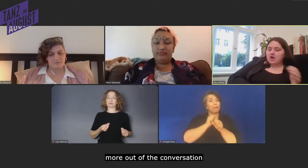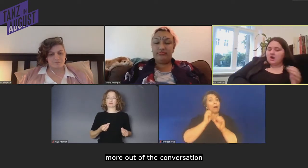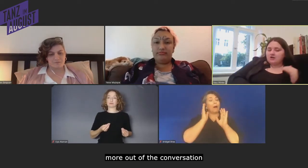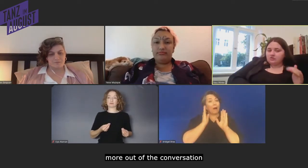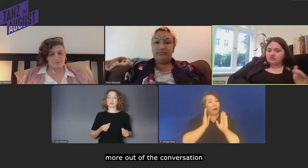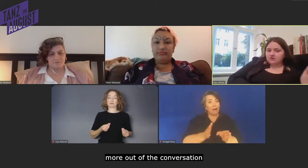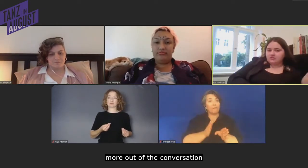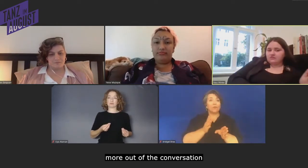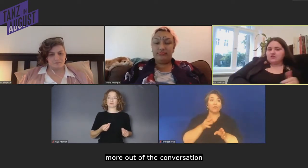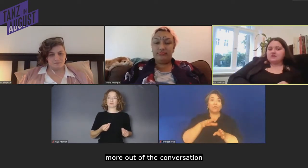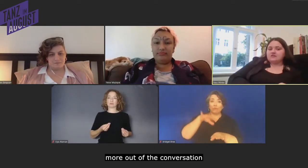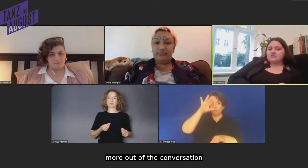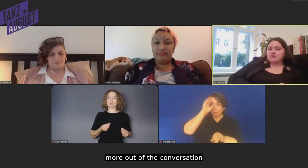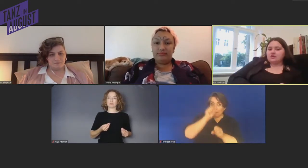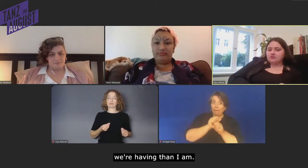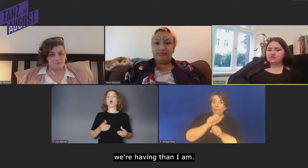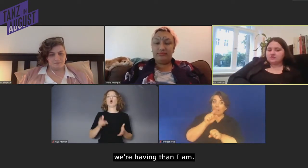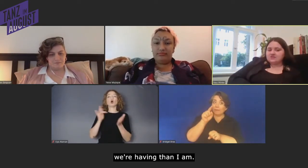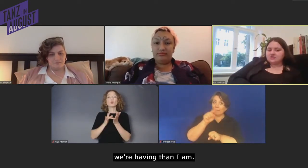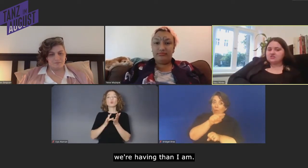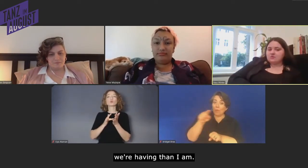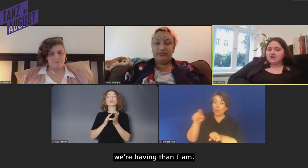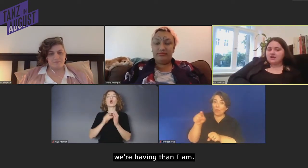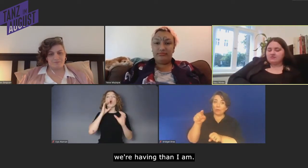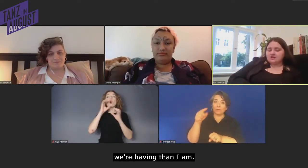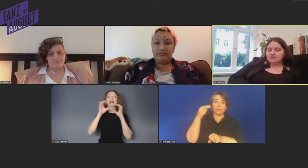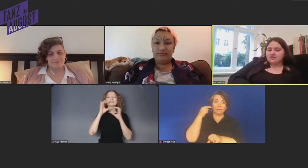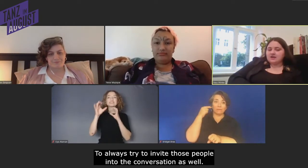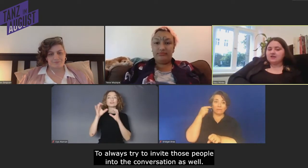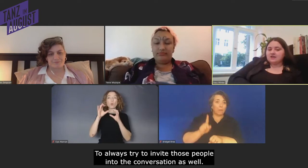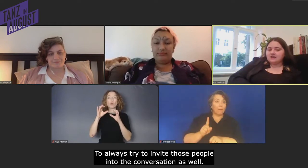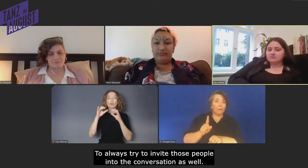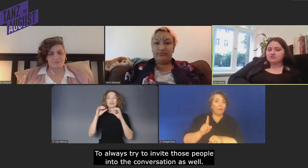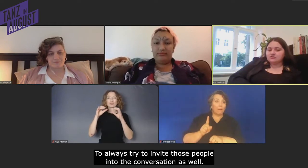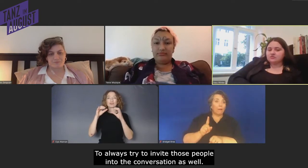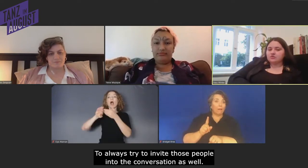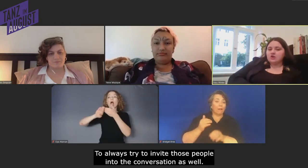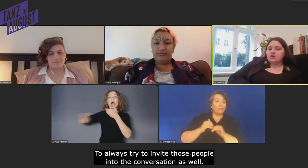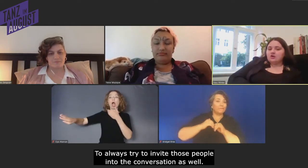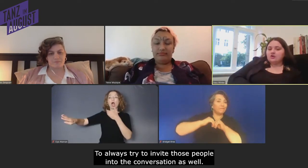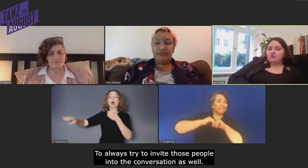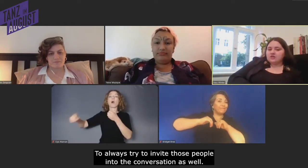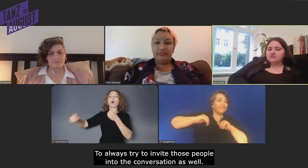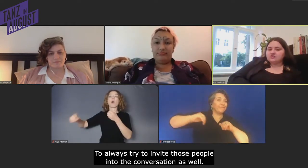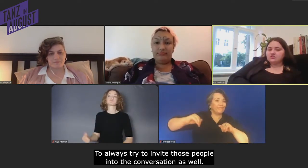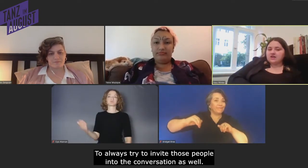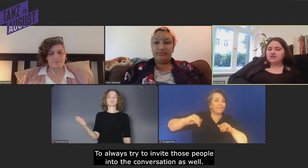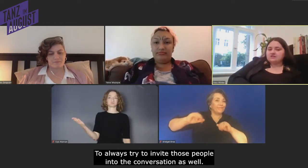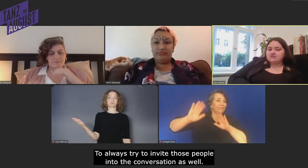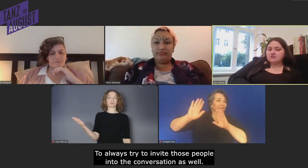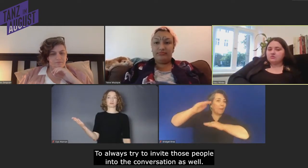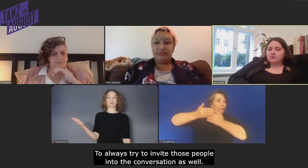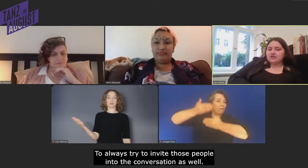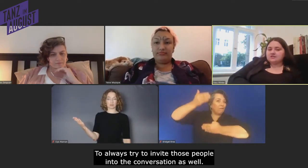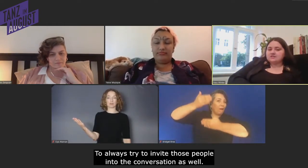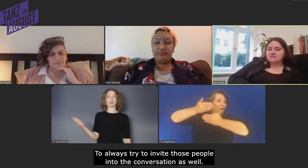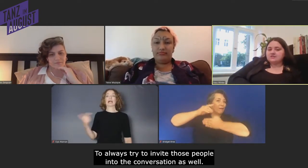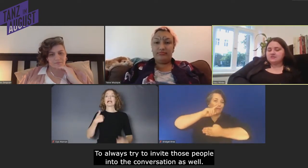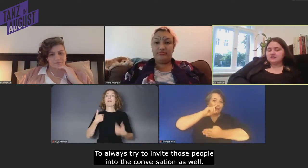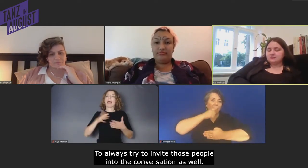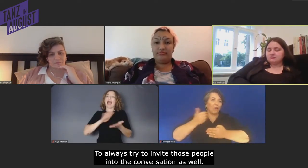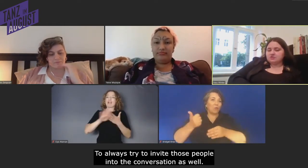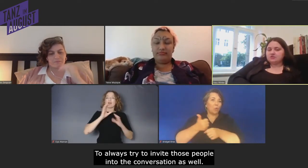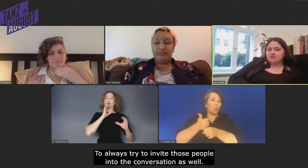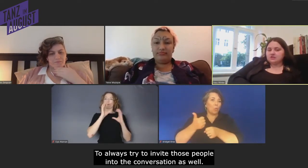more out of the conversations we're having than I am, to always try to invite